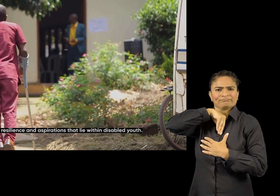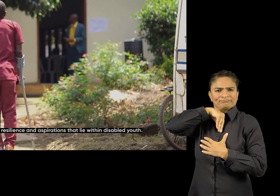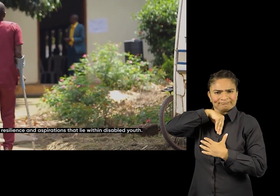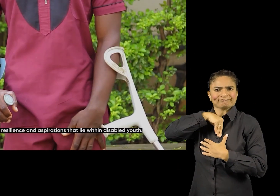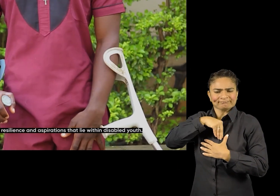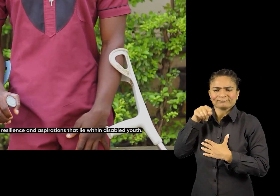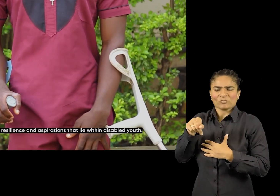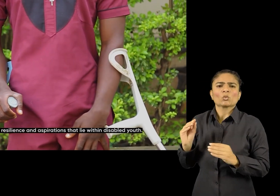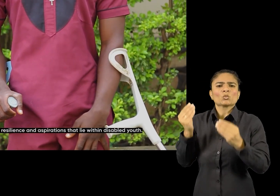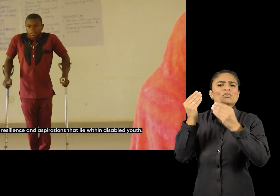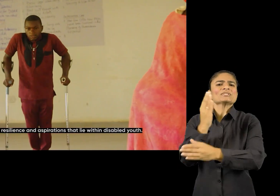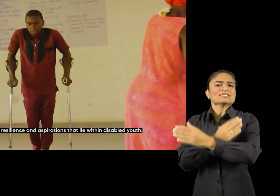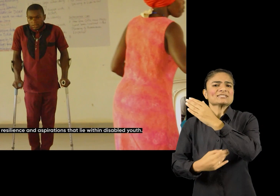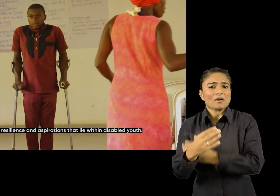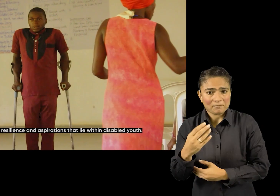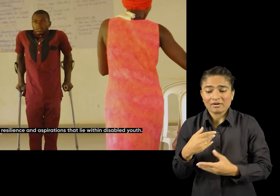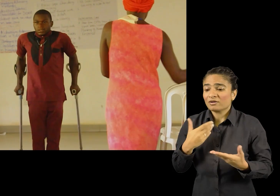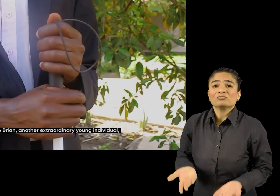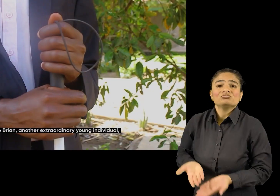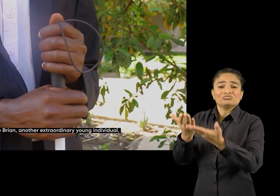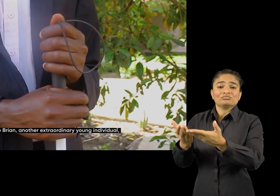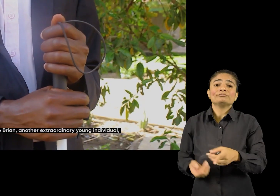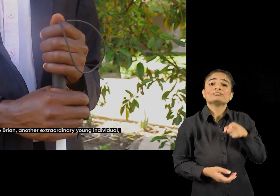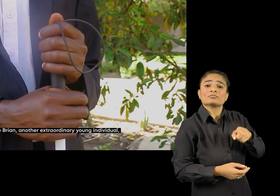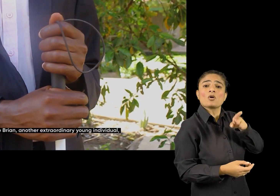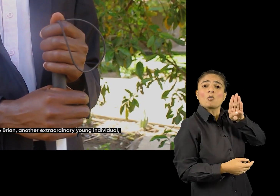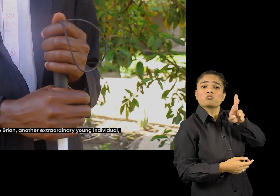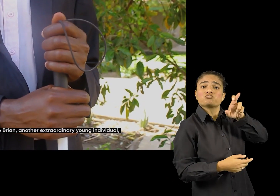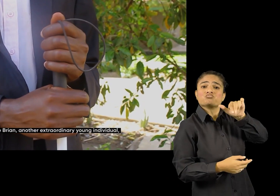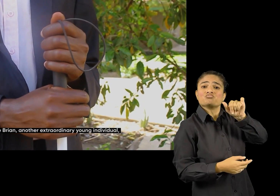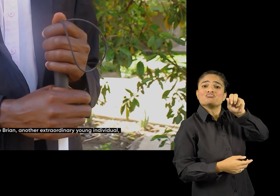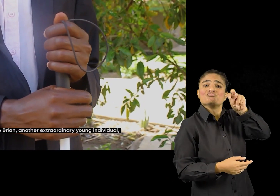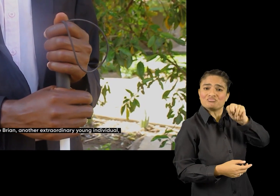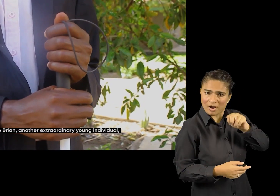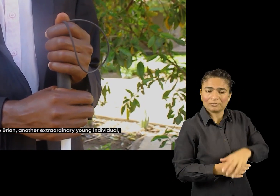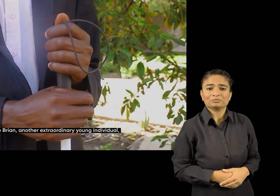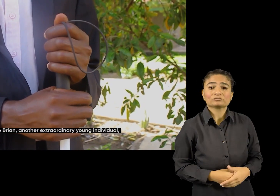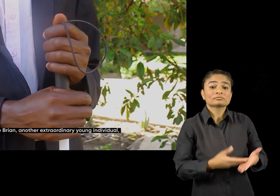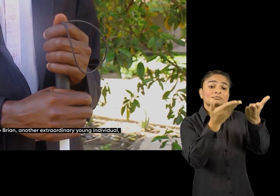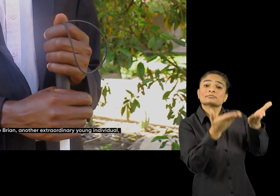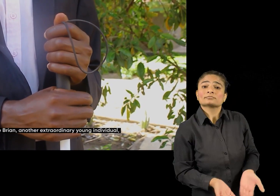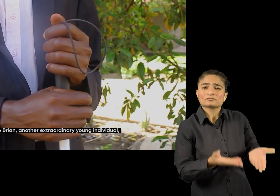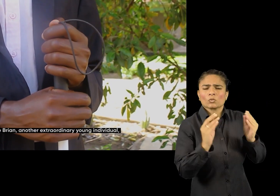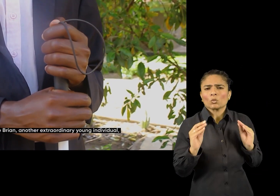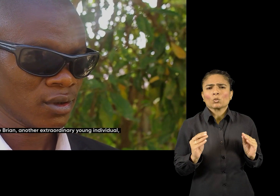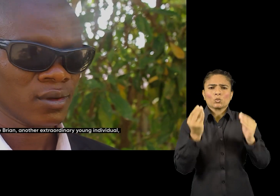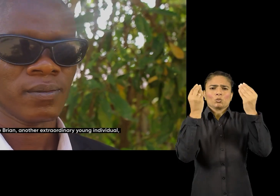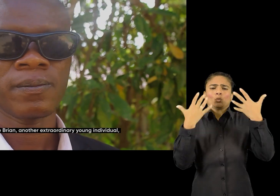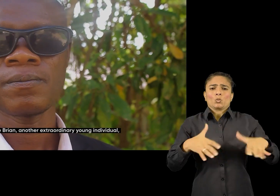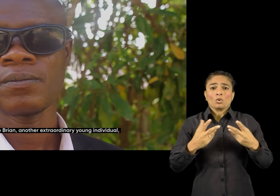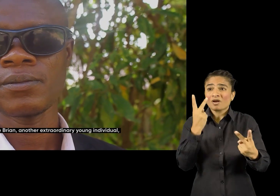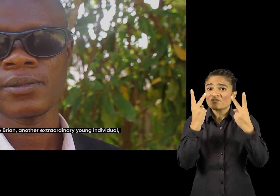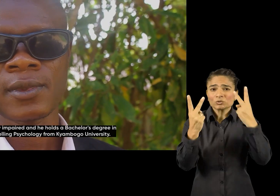that lie within disabled youth. Tumwesije Brian, another extraordinary